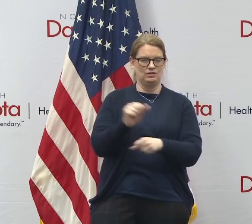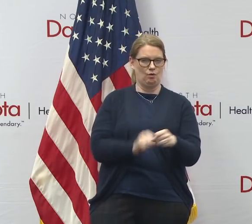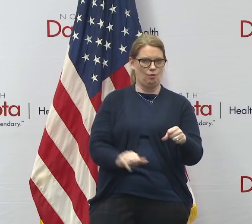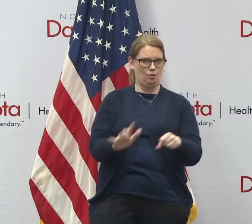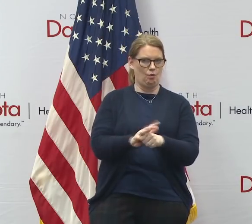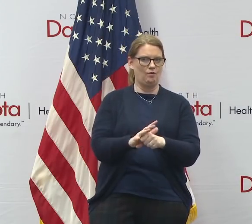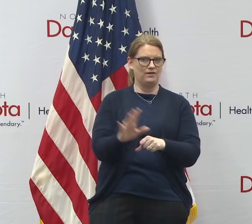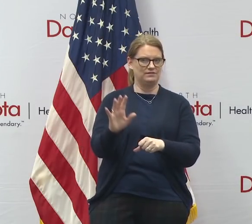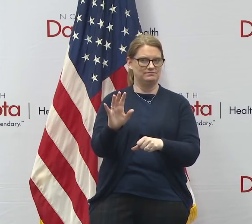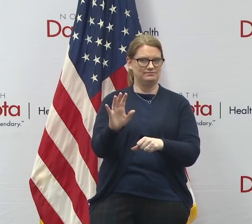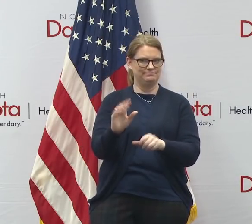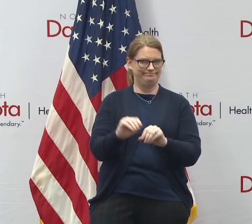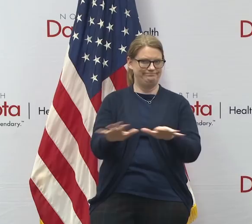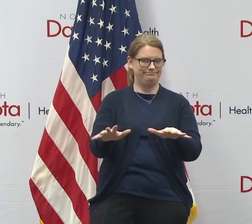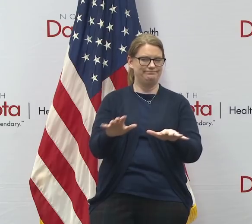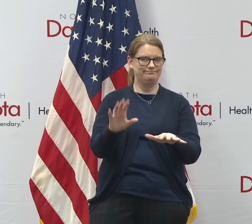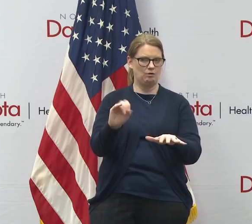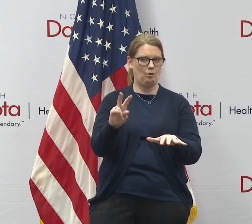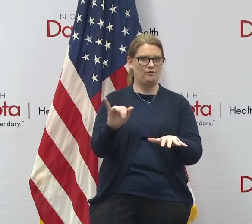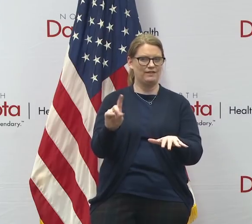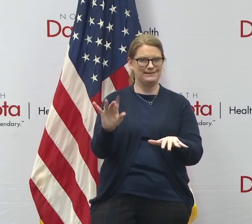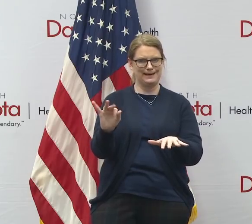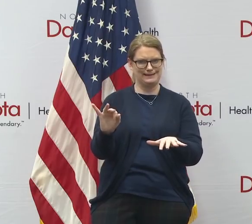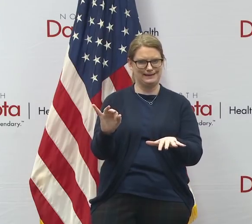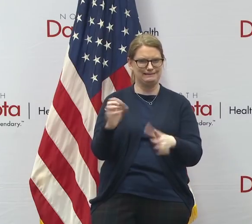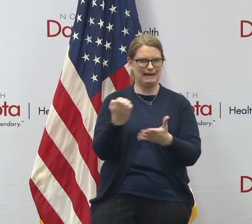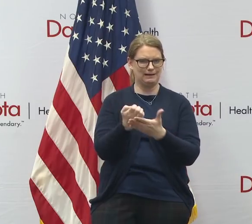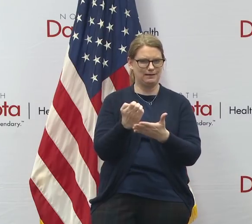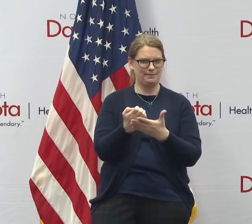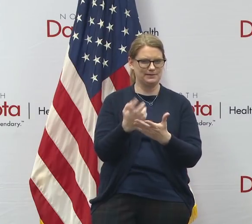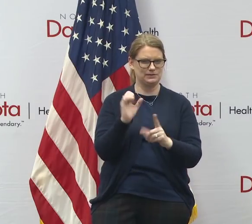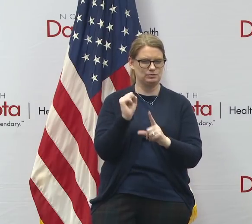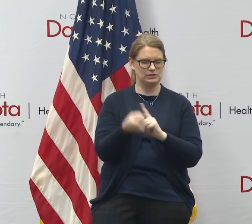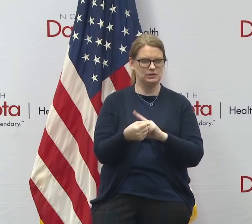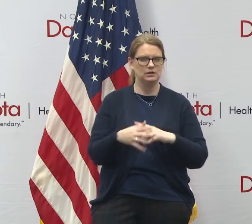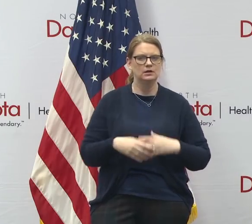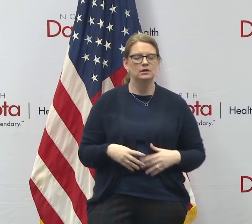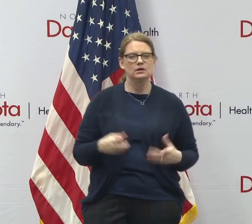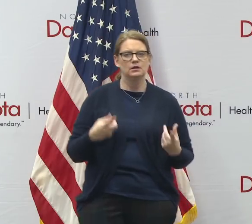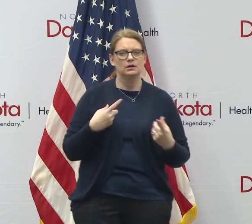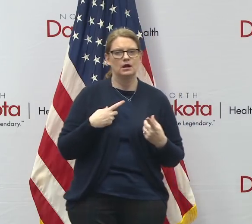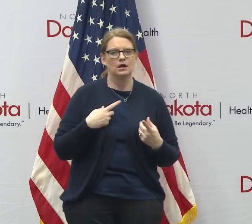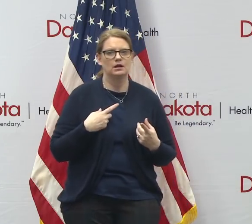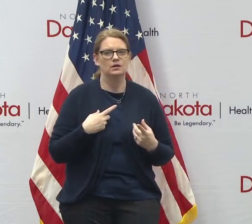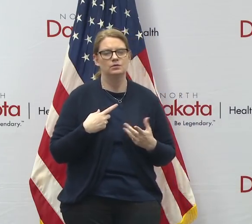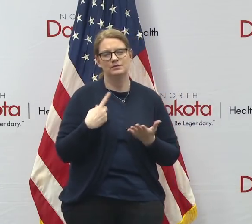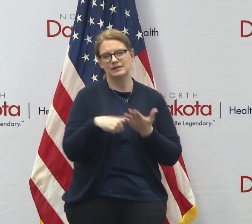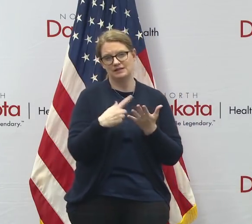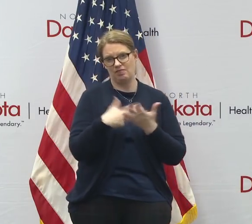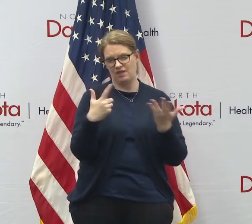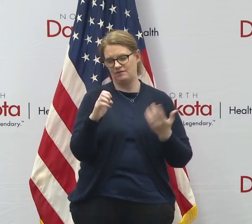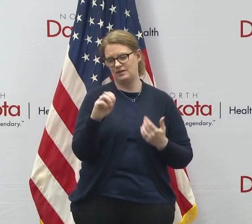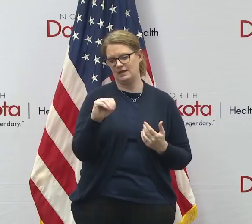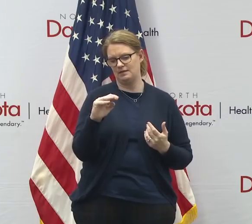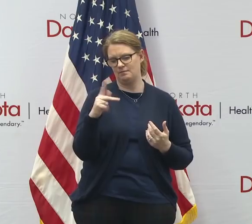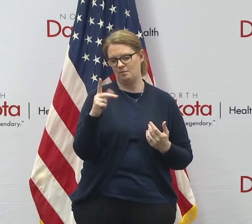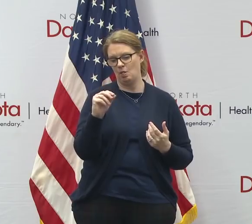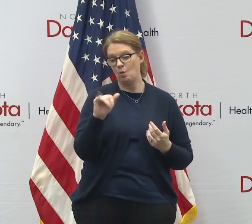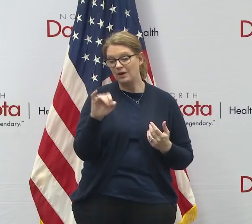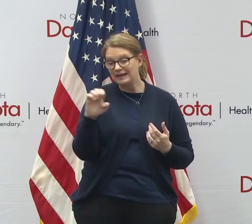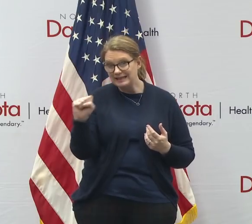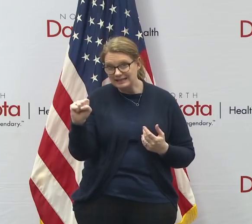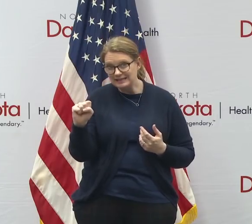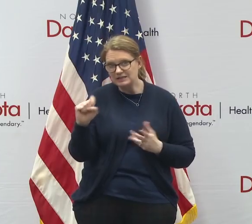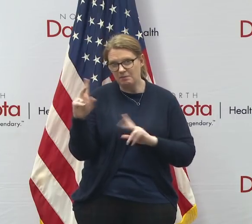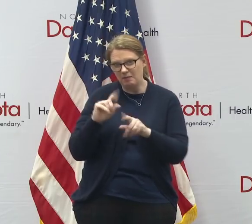COVID-19 economic conditions. And so we've done a lot of things, and we've announced a lot of what we're doing for the employees. But today, we